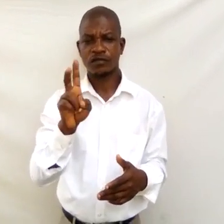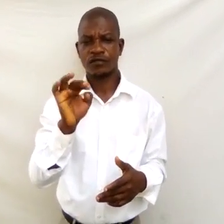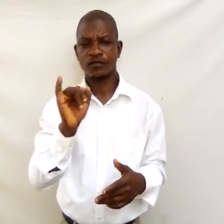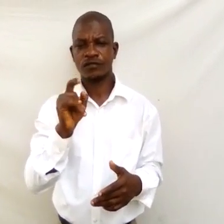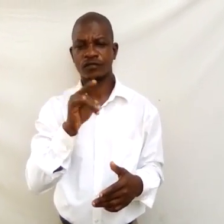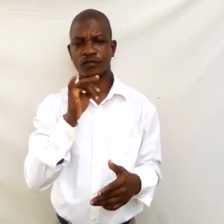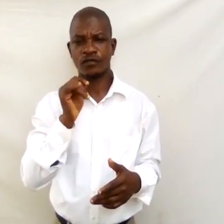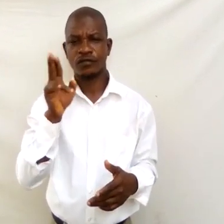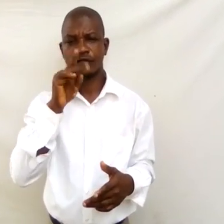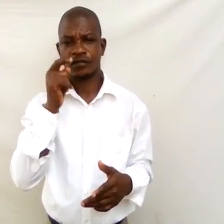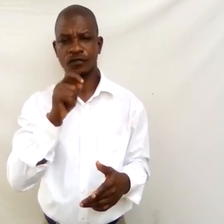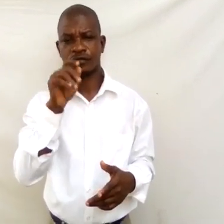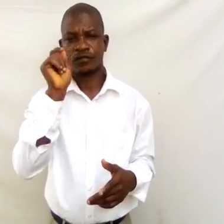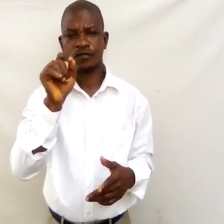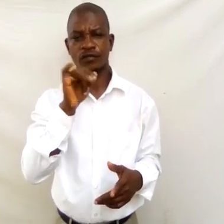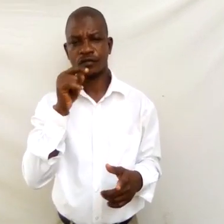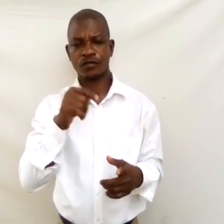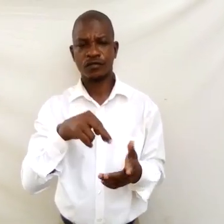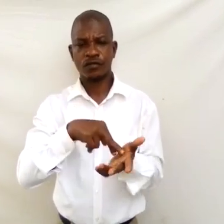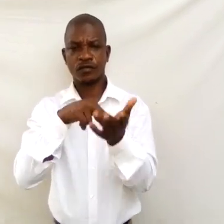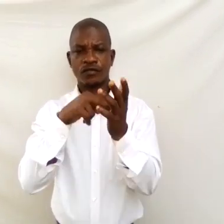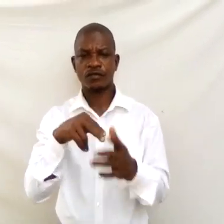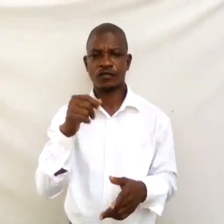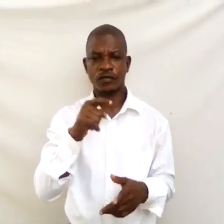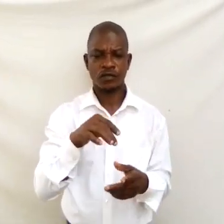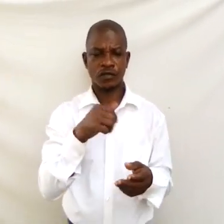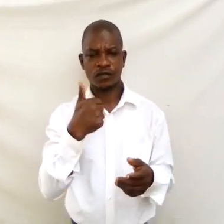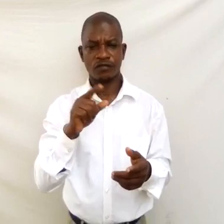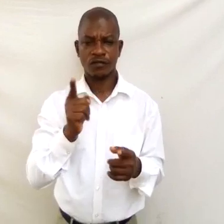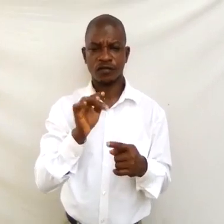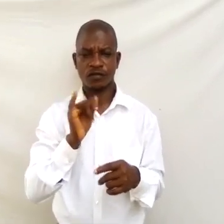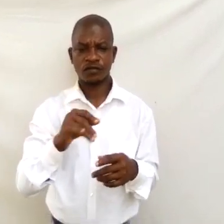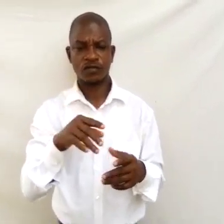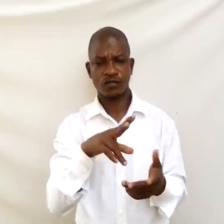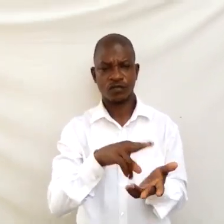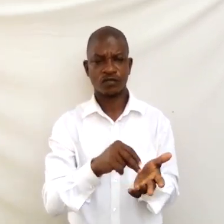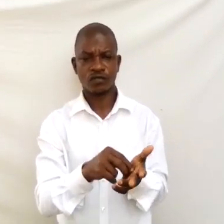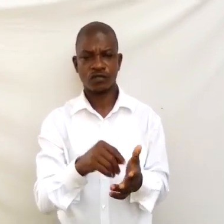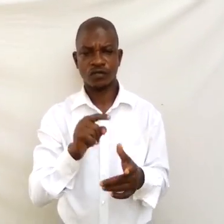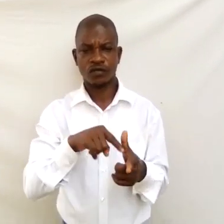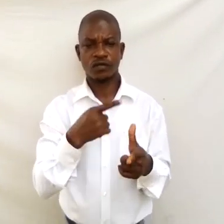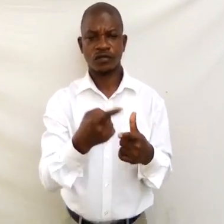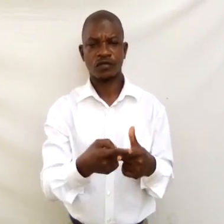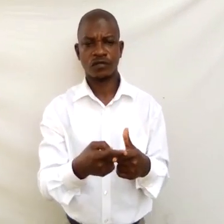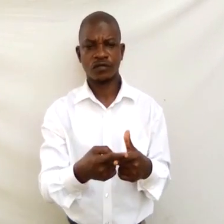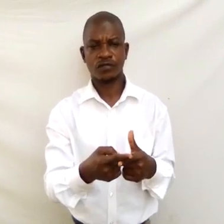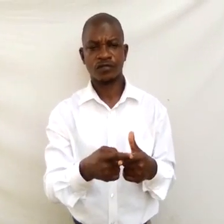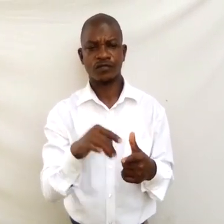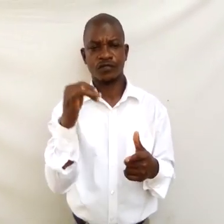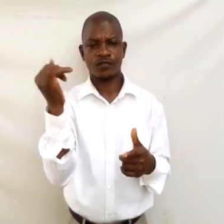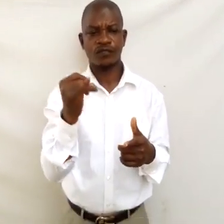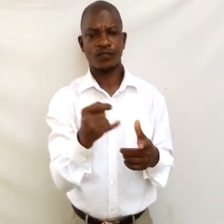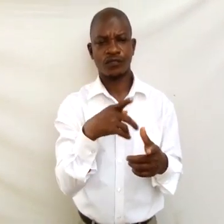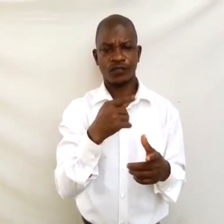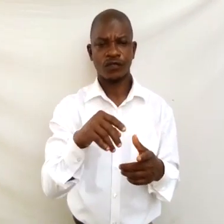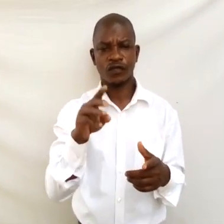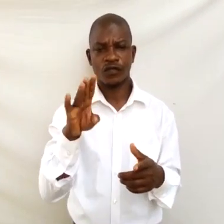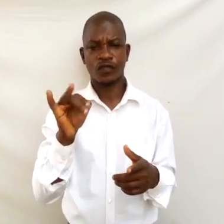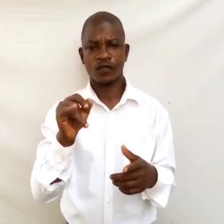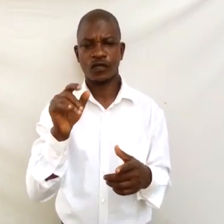So use a point to represent David anywhere in your notes. Then draw the 4 cardinal points on